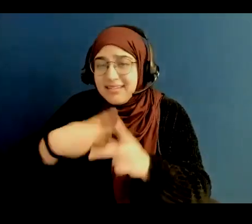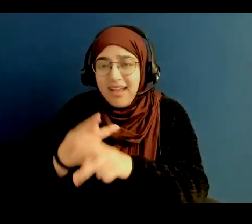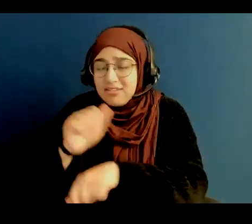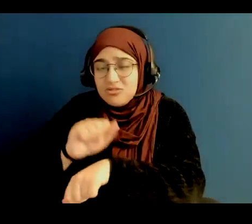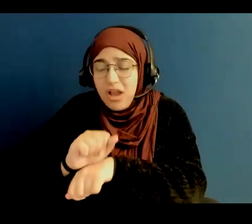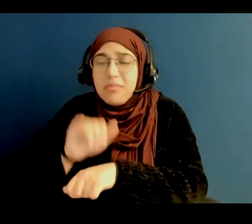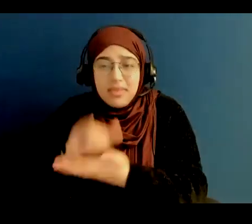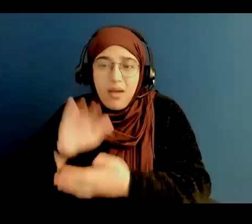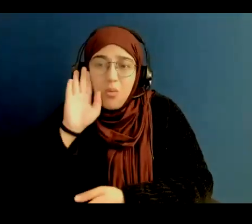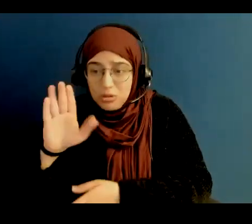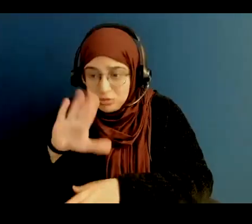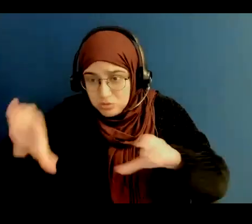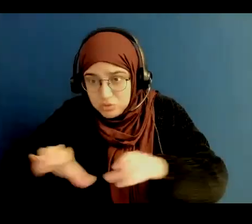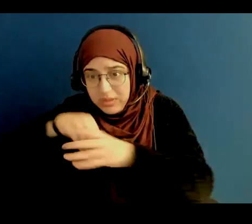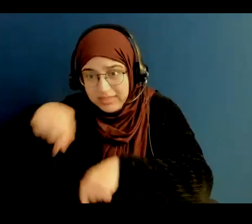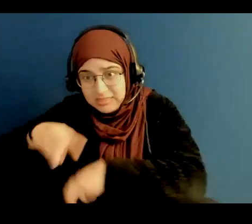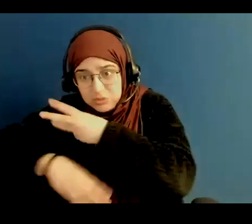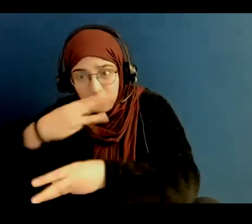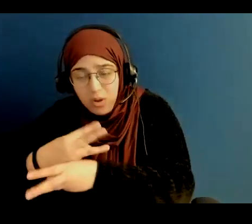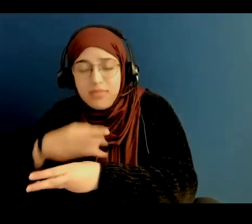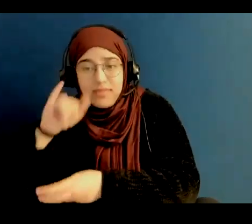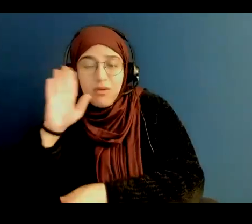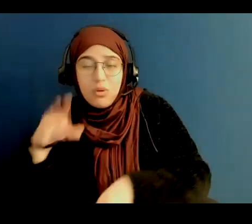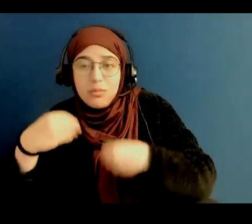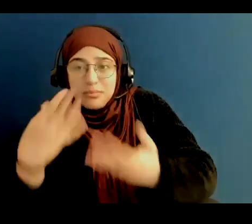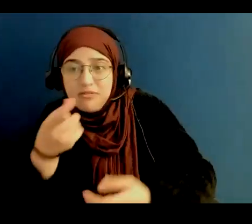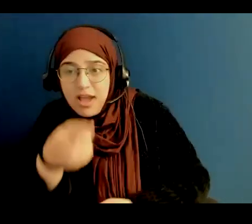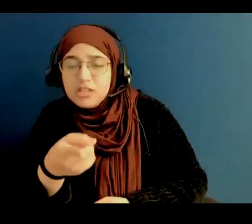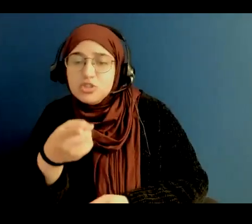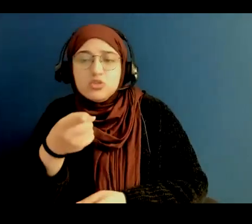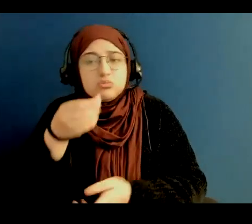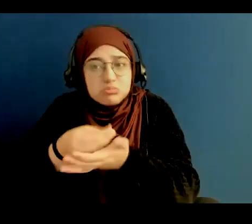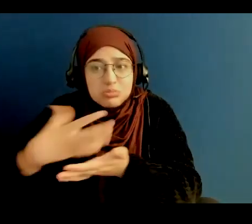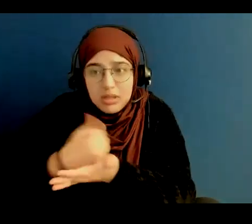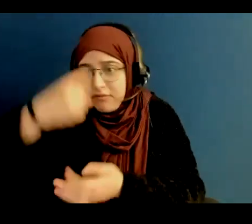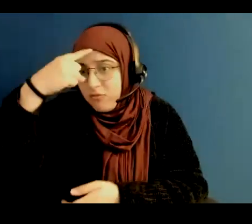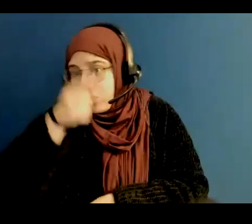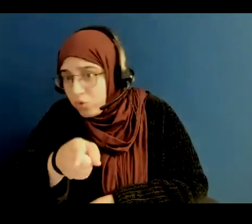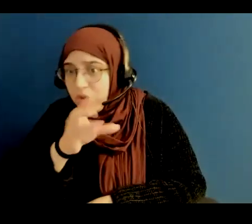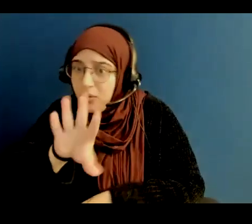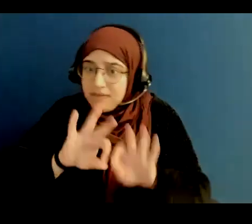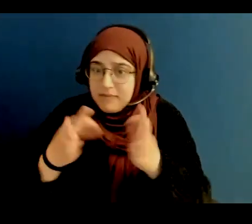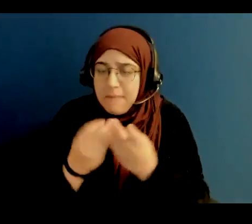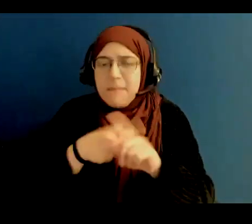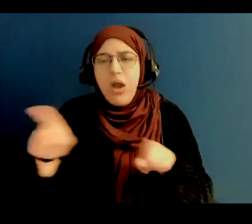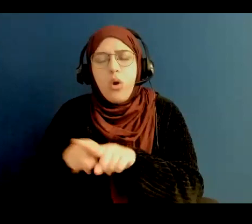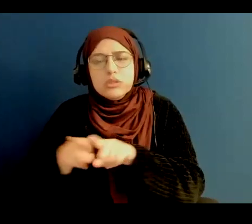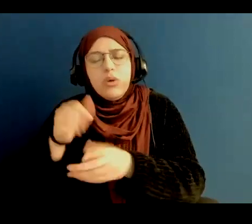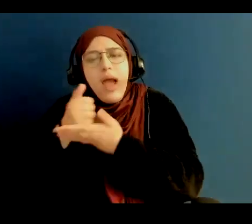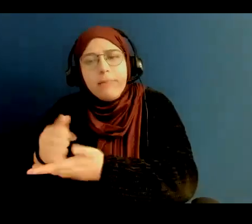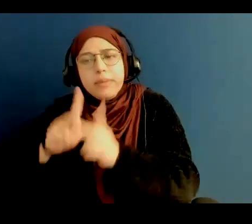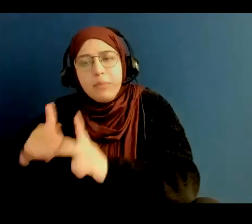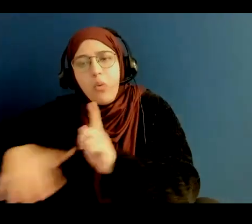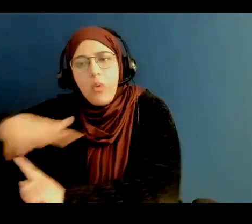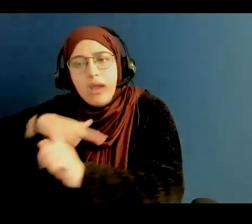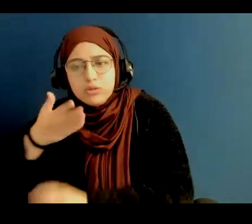to not only provide a source of income for you and your family, but to also help people around you.